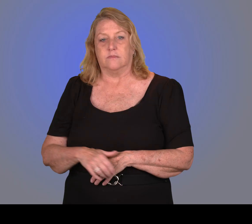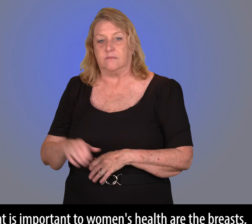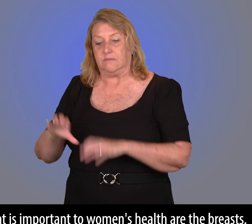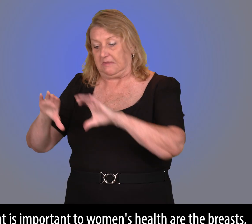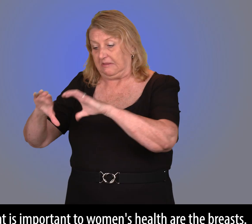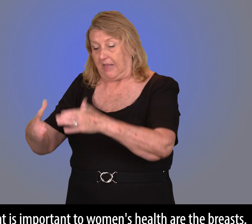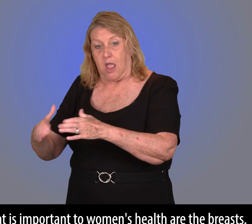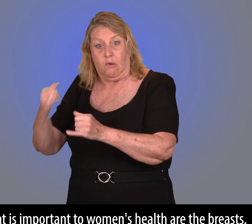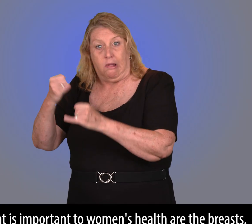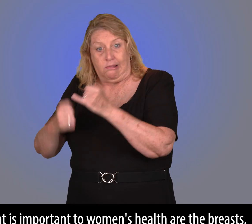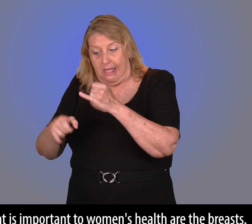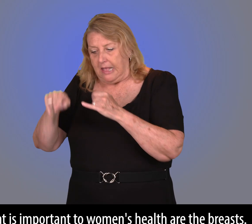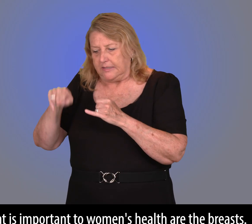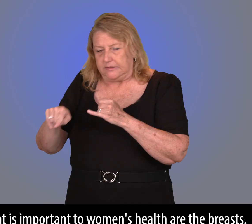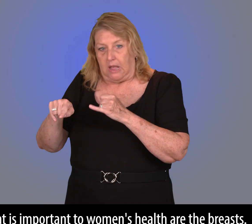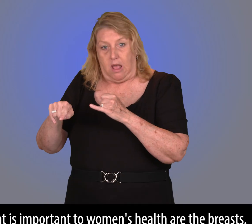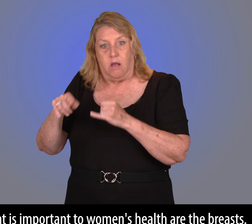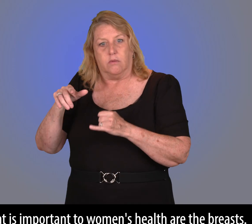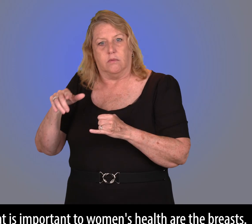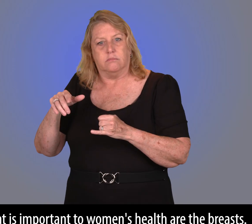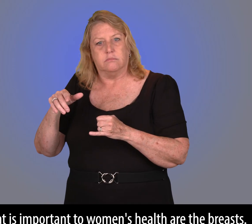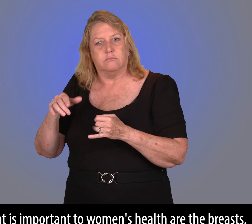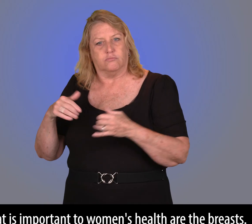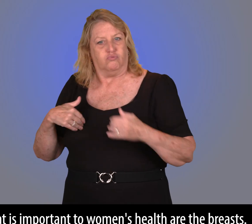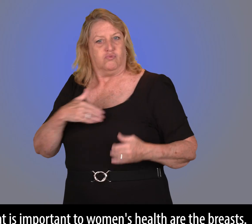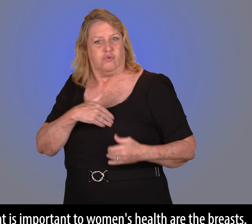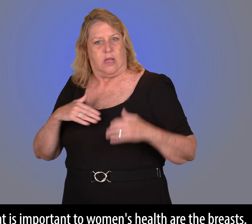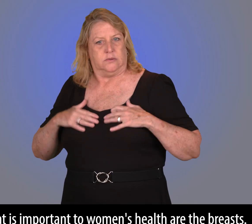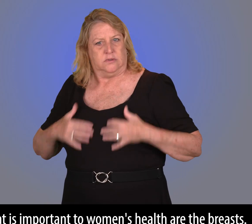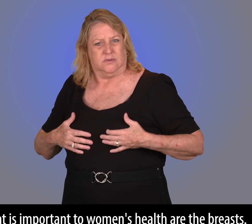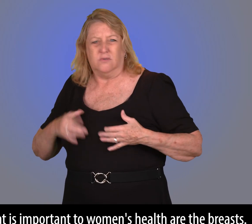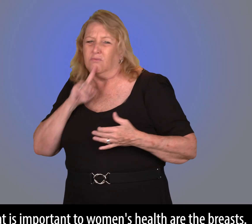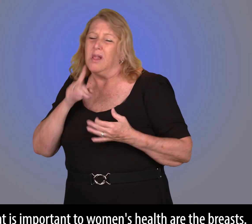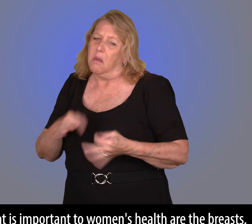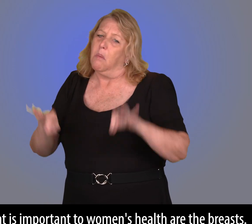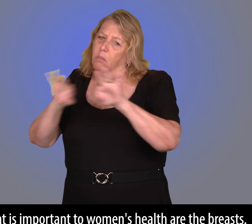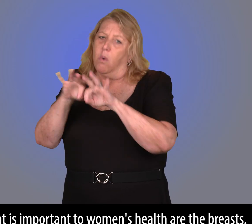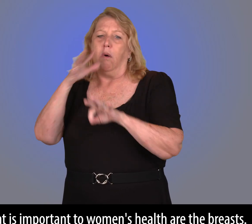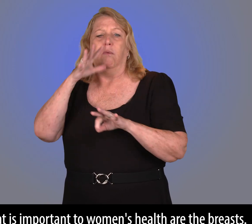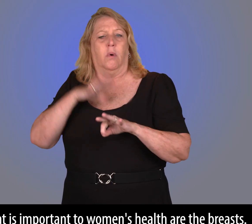One last part of the body that is important to women's health are the breasts.